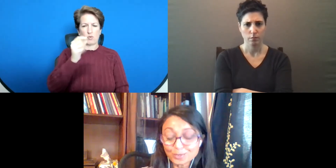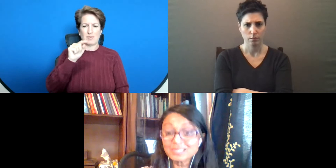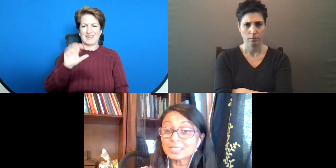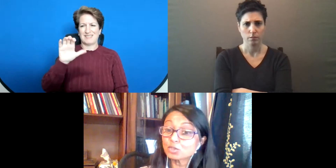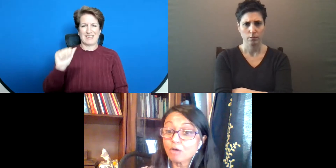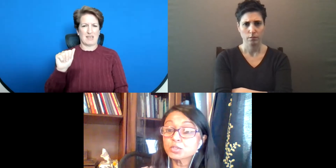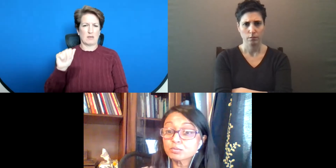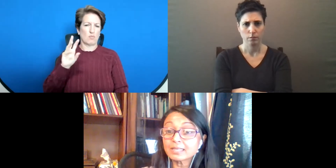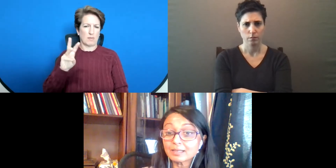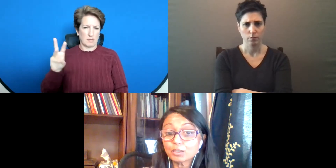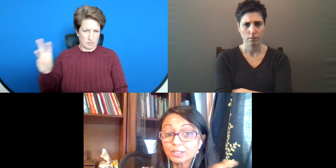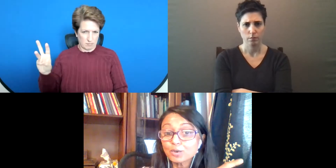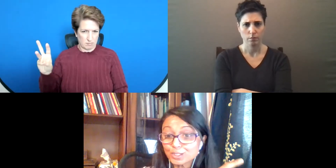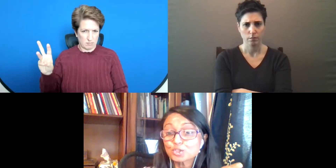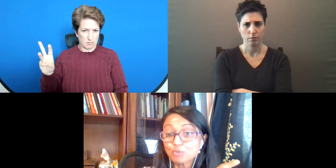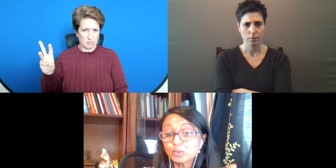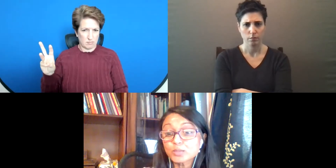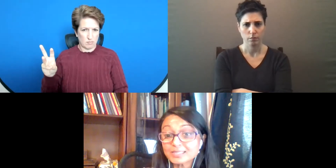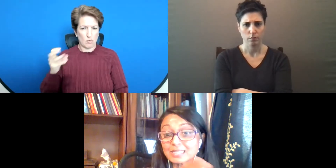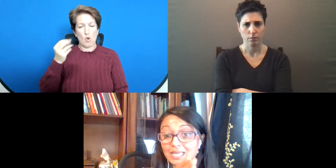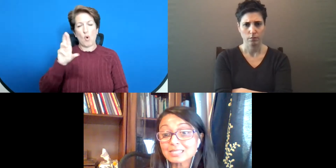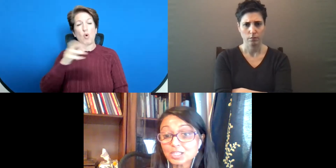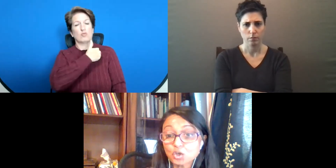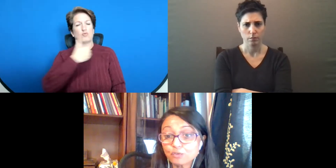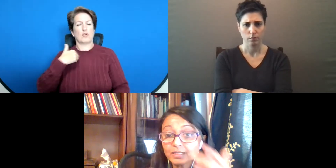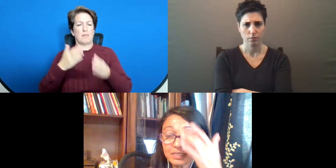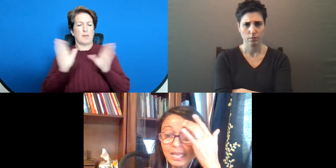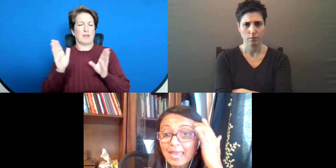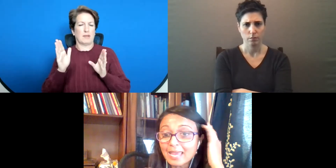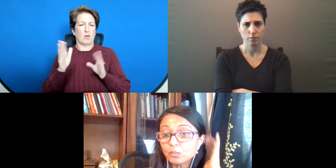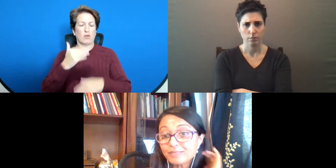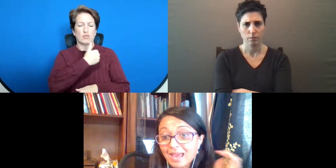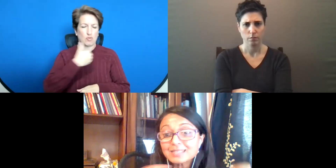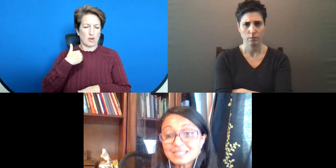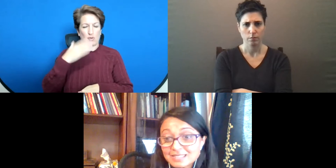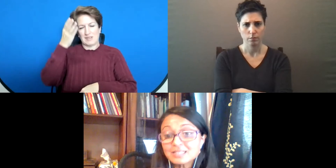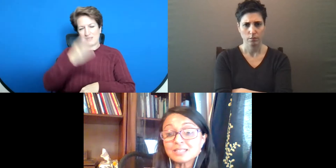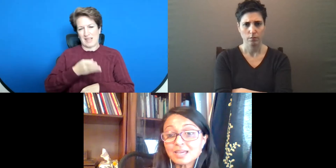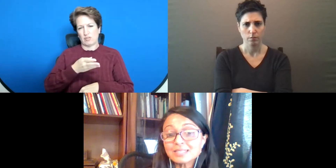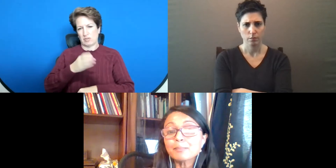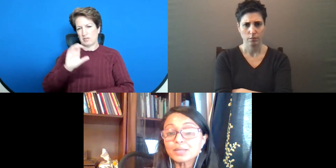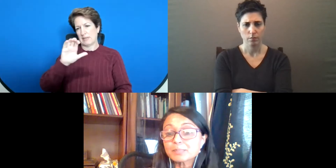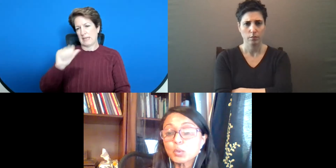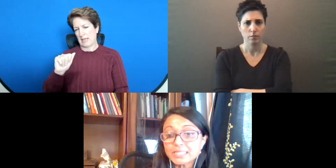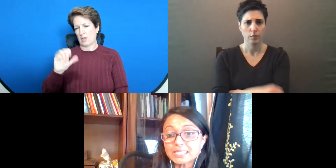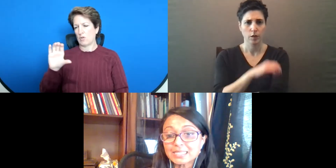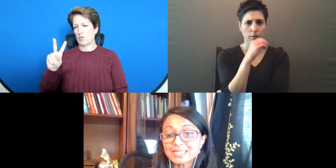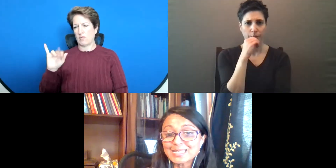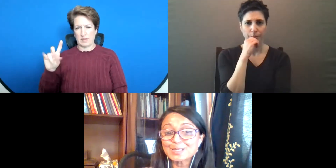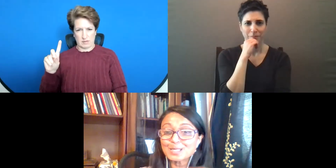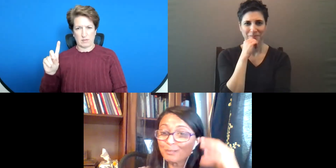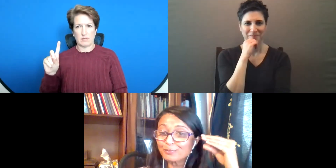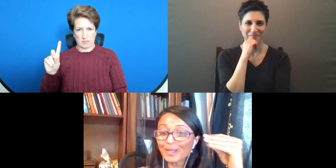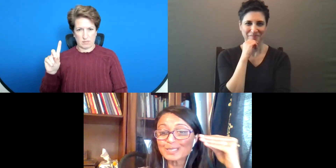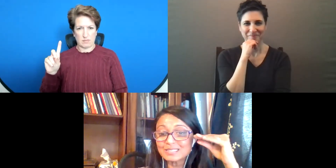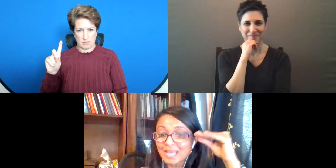website, or to see Toronto data, you can go to toronto.ca/COVID, and that number is posted.